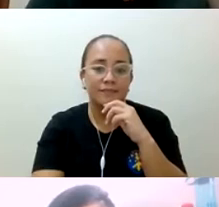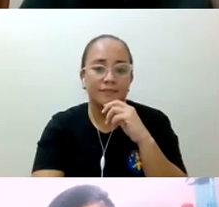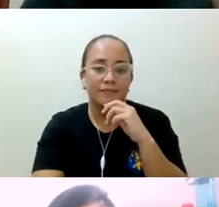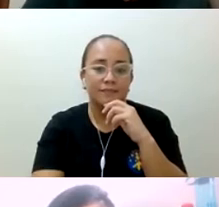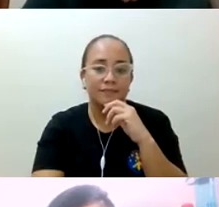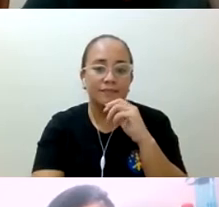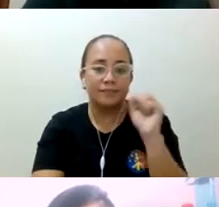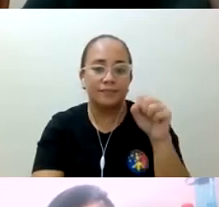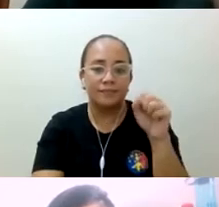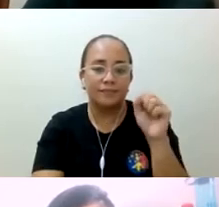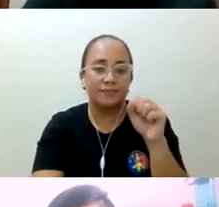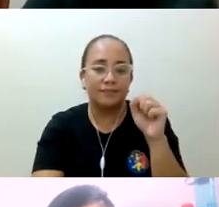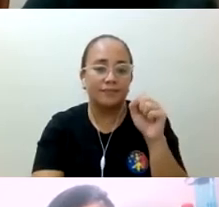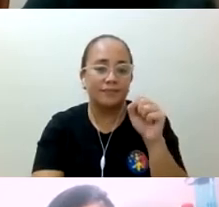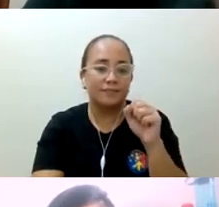Yes.